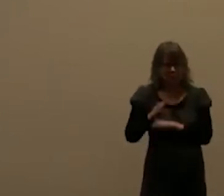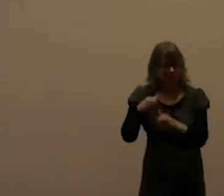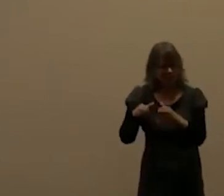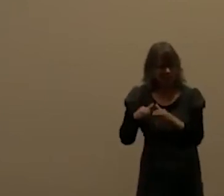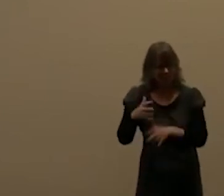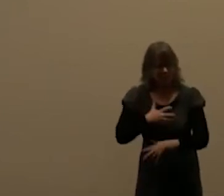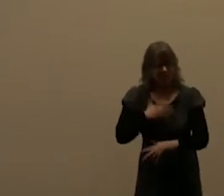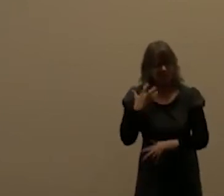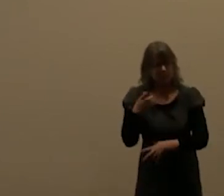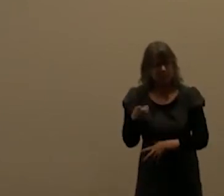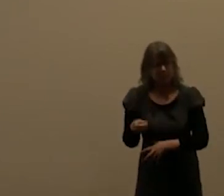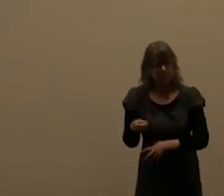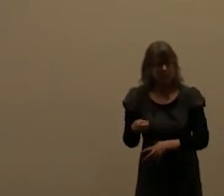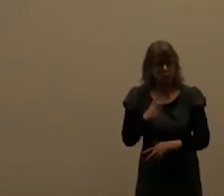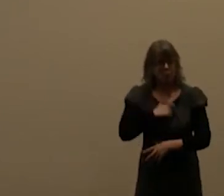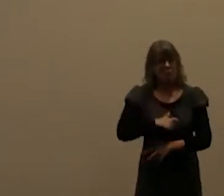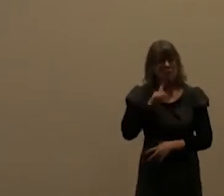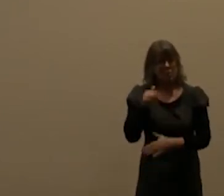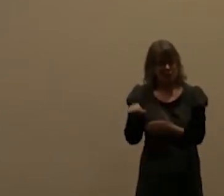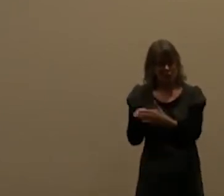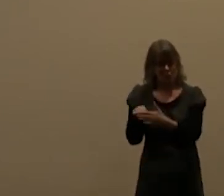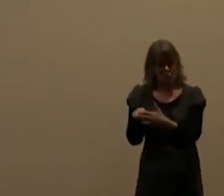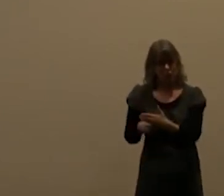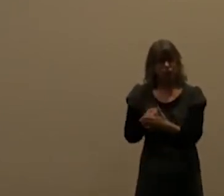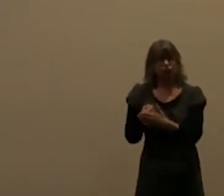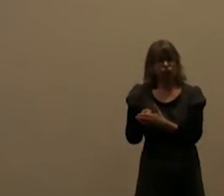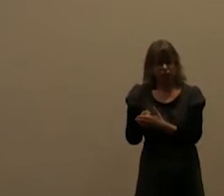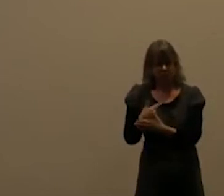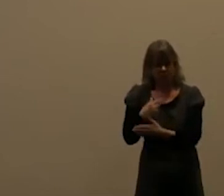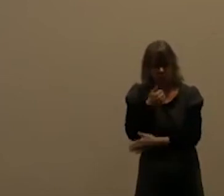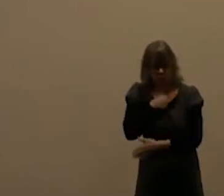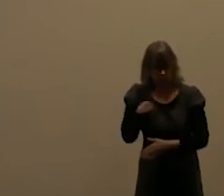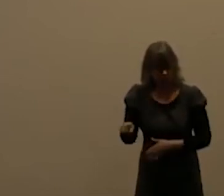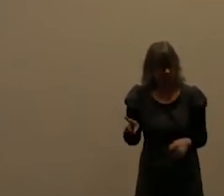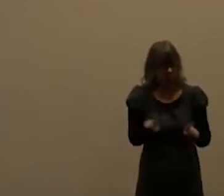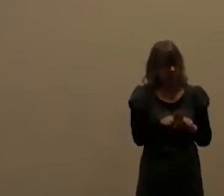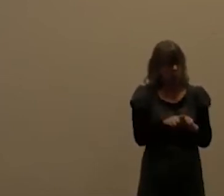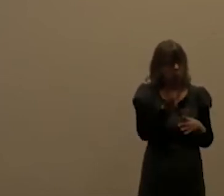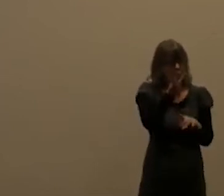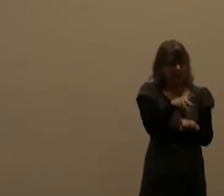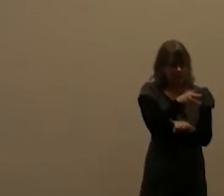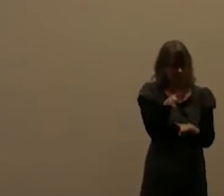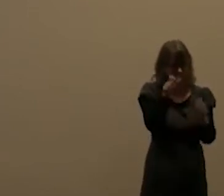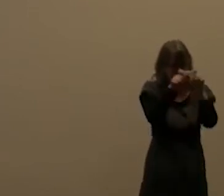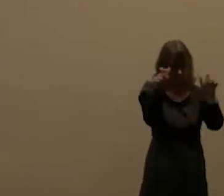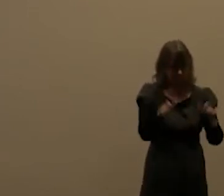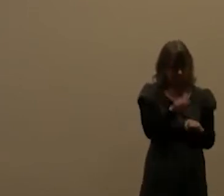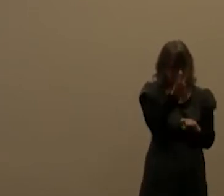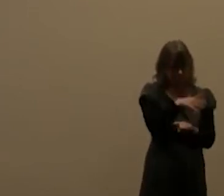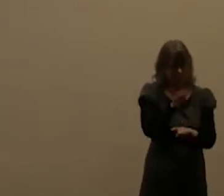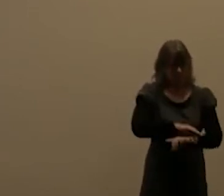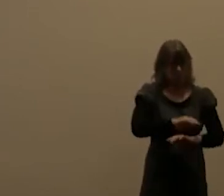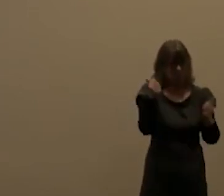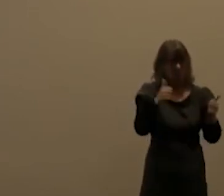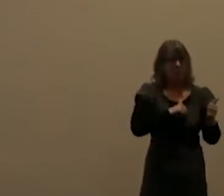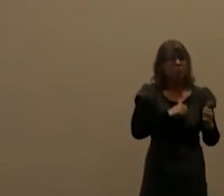And so for me personally, it's been a blocker. I think the other thing is that the templates, they're brilliant because